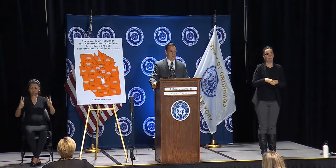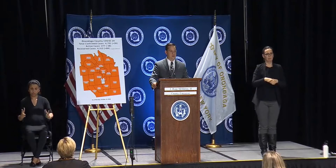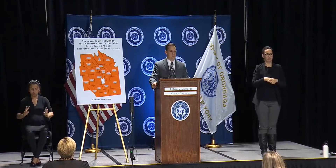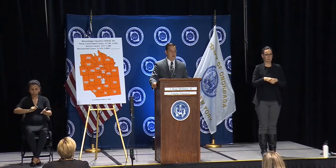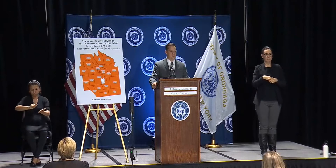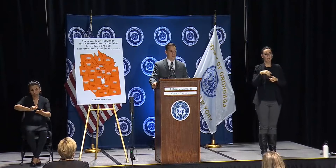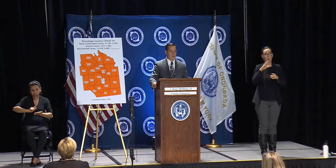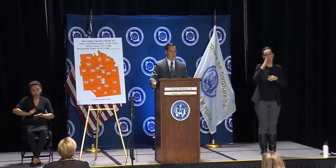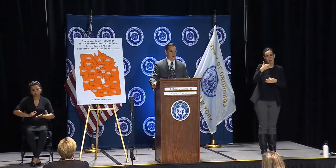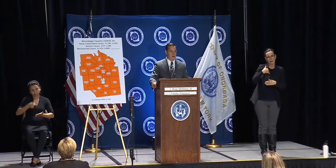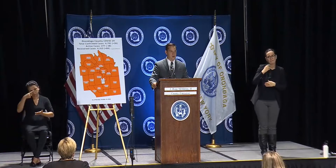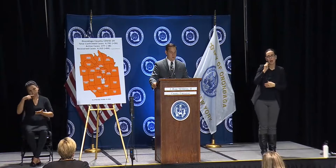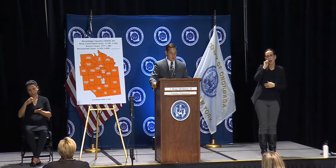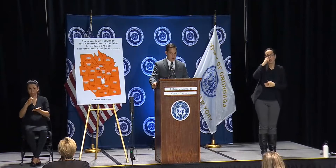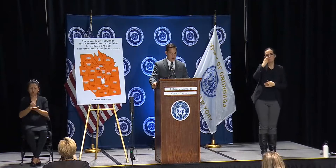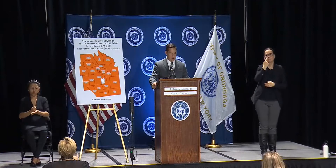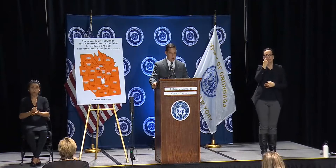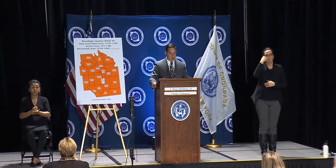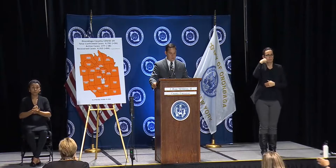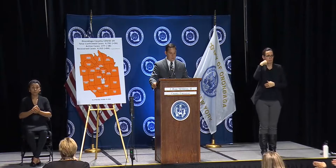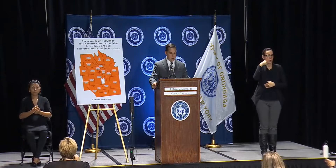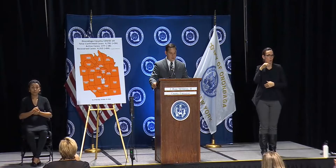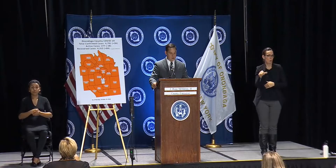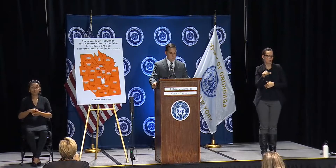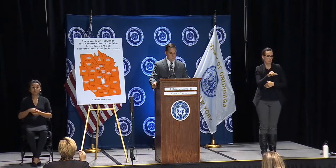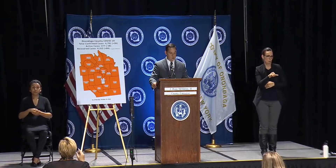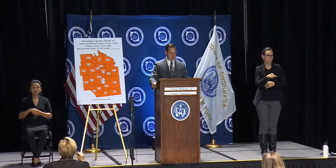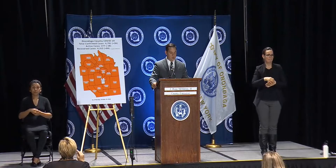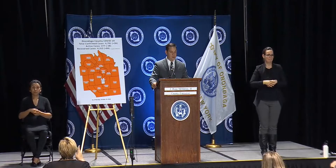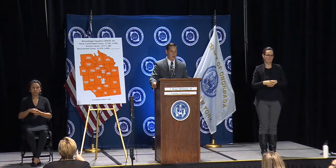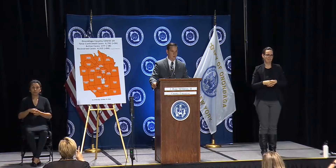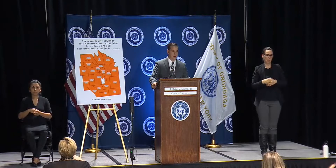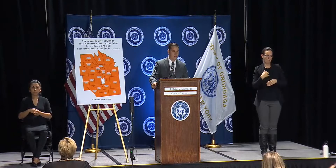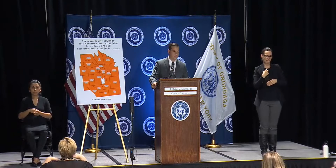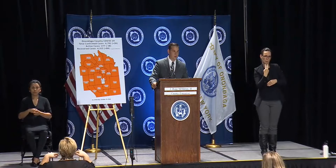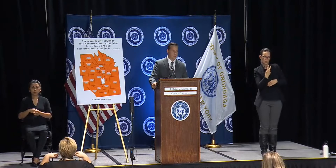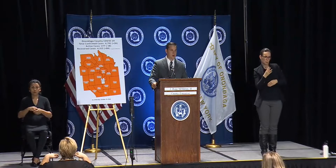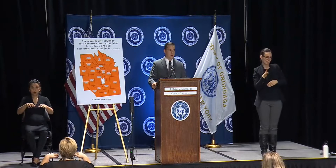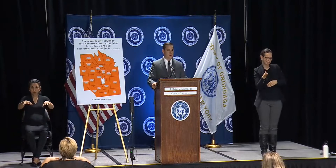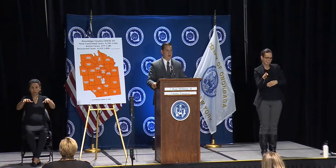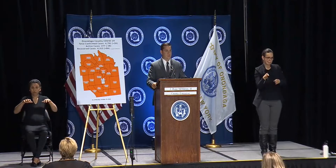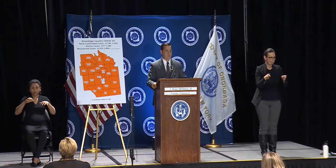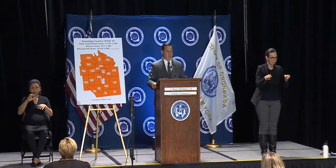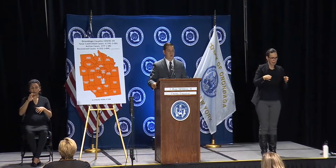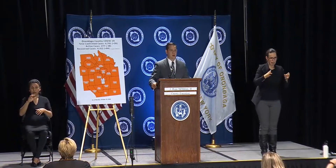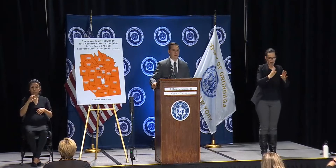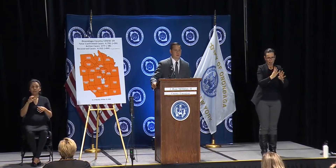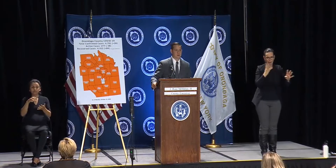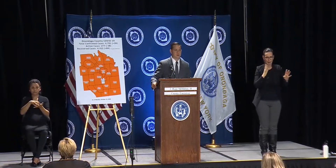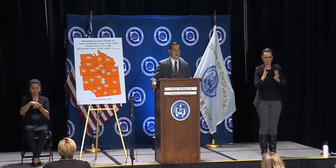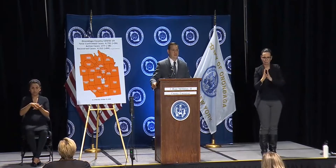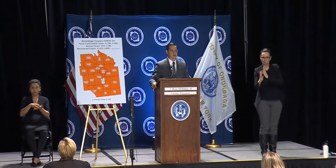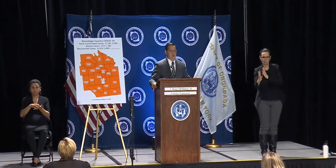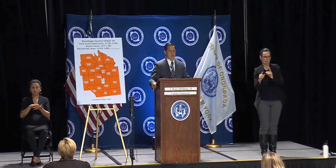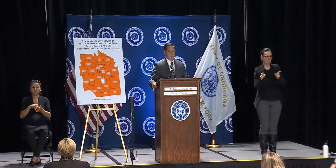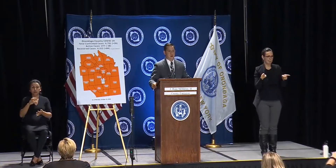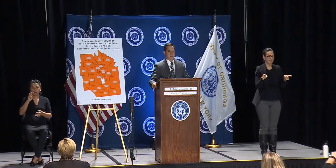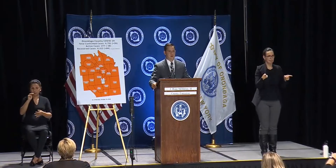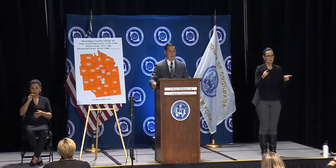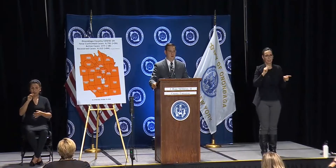there at MBT Bank Stadium as well. Again, we have capacity for 200 a day with that. We have not been meeting capacity, so that's